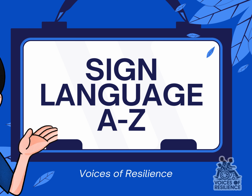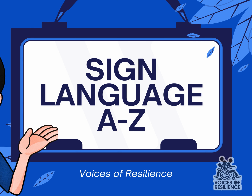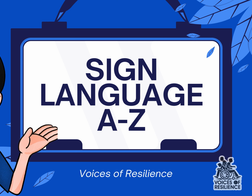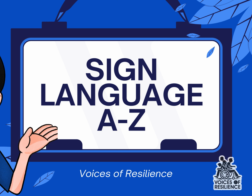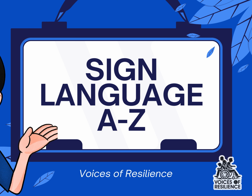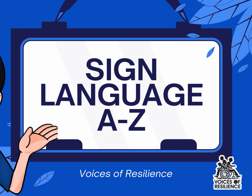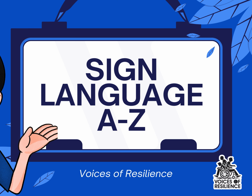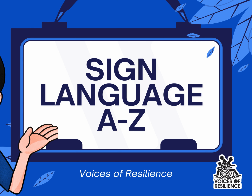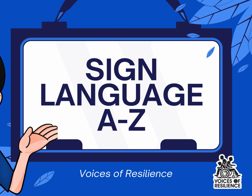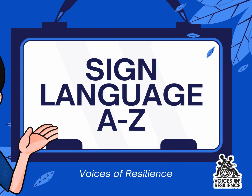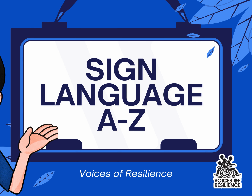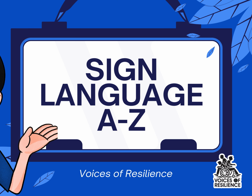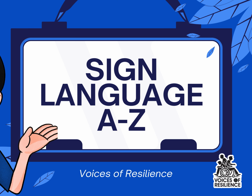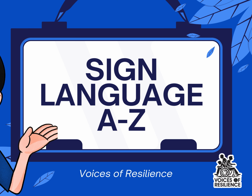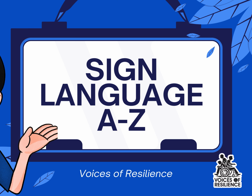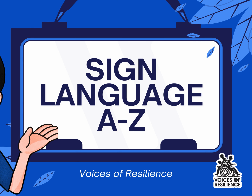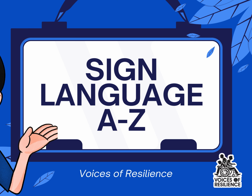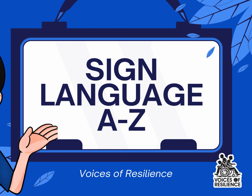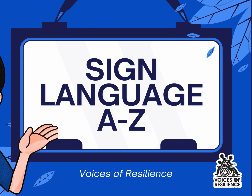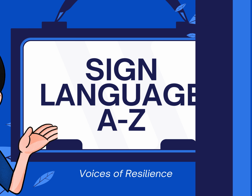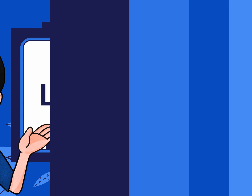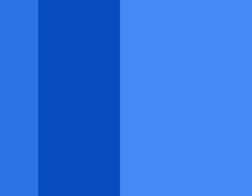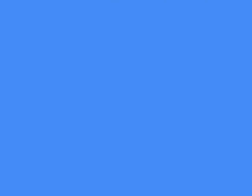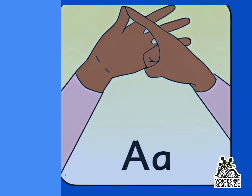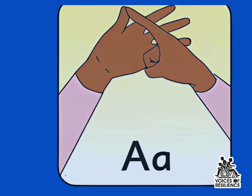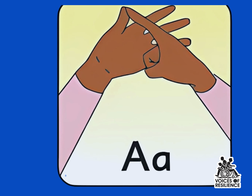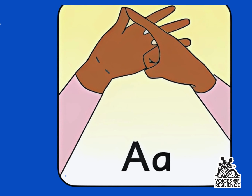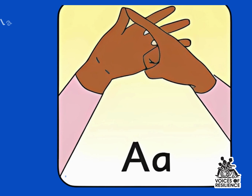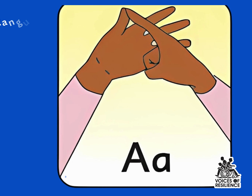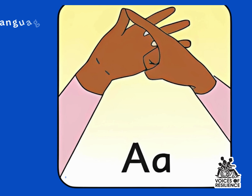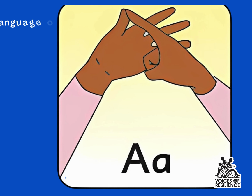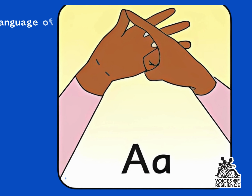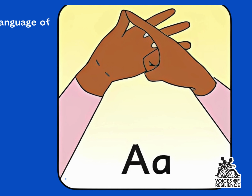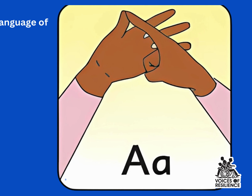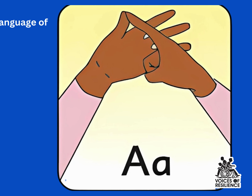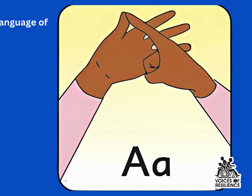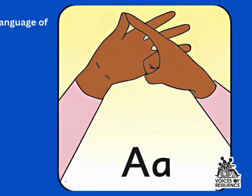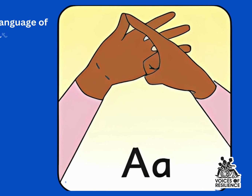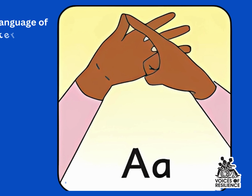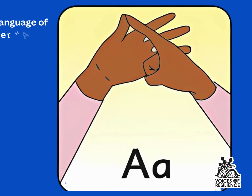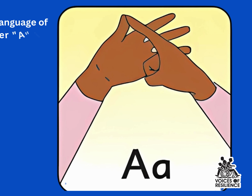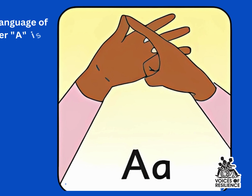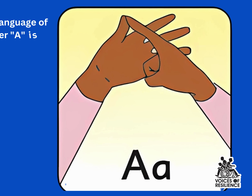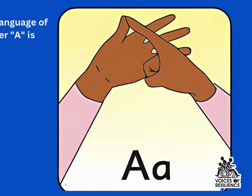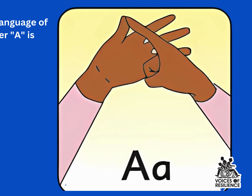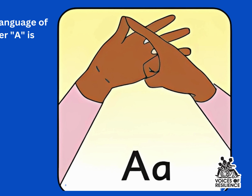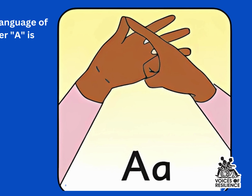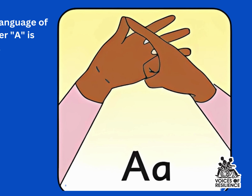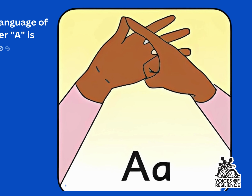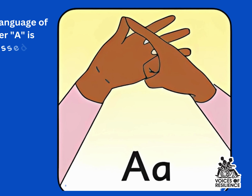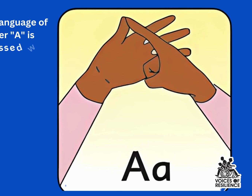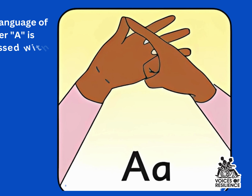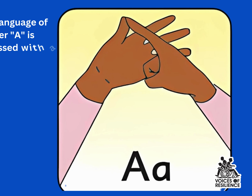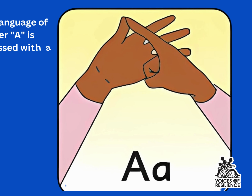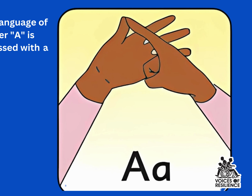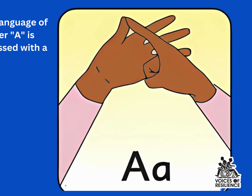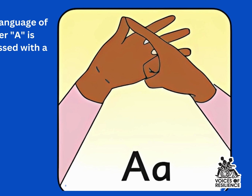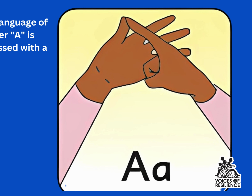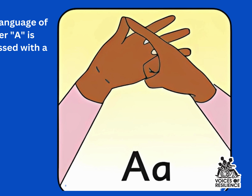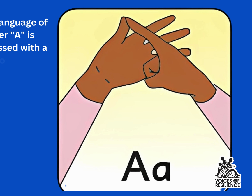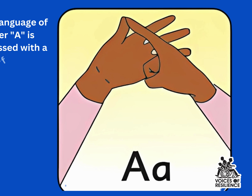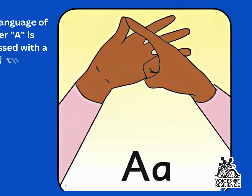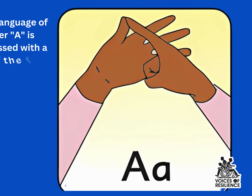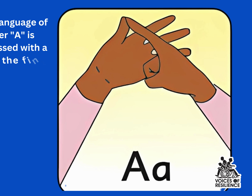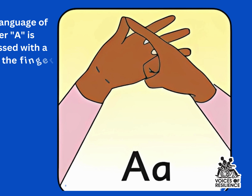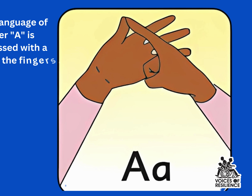Sign language, A to Z. In the eloquent language of signs, the letter A is gracefully